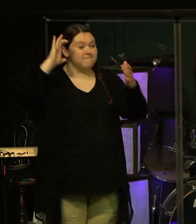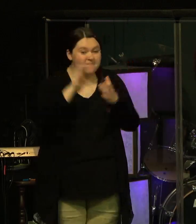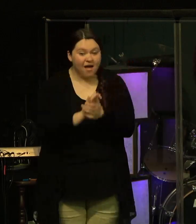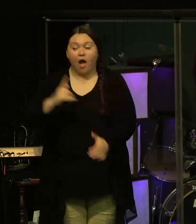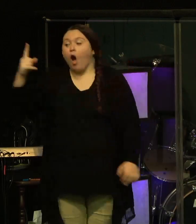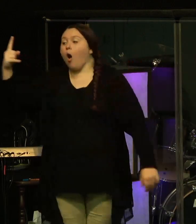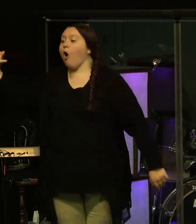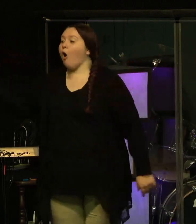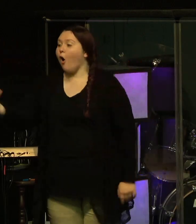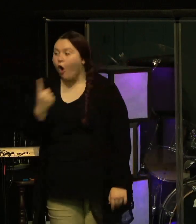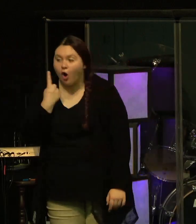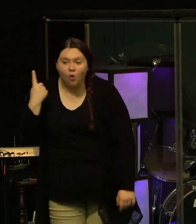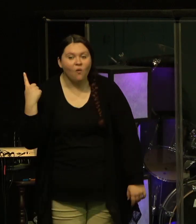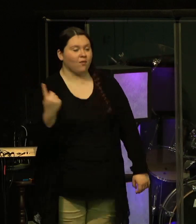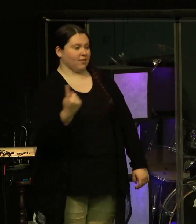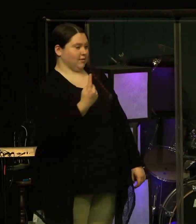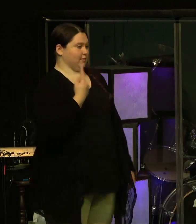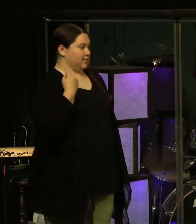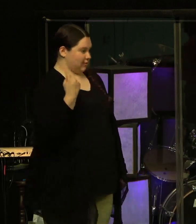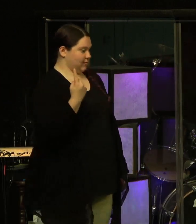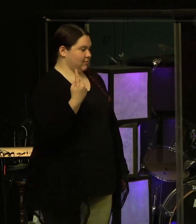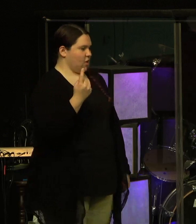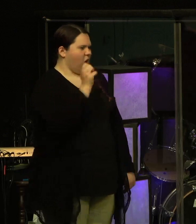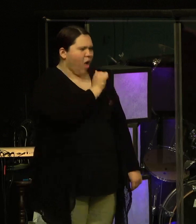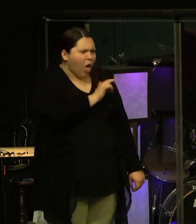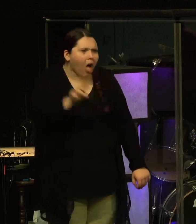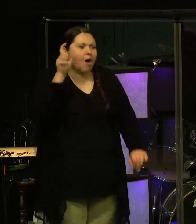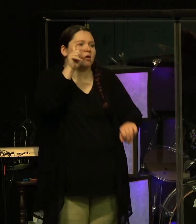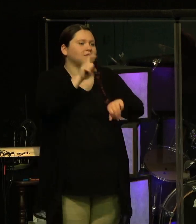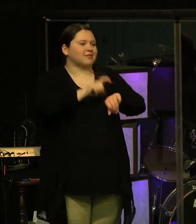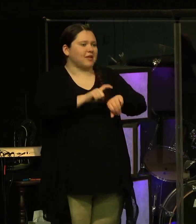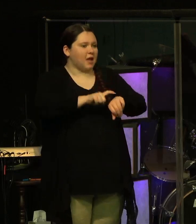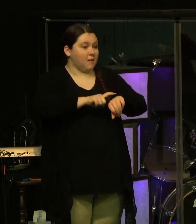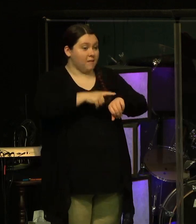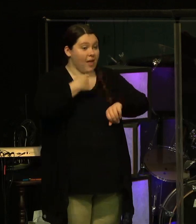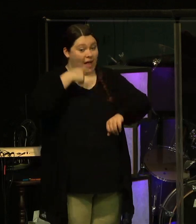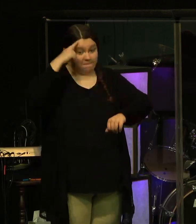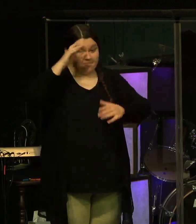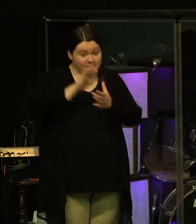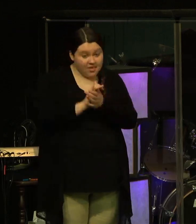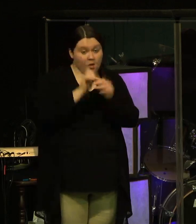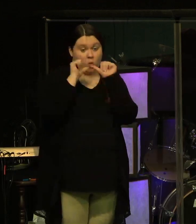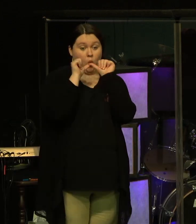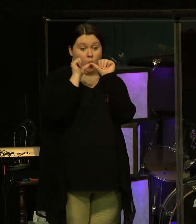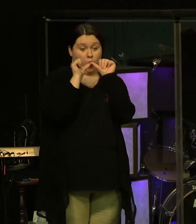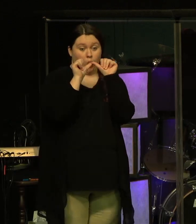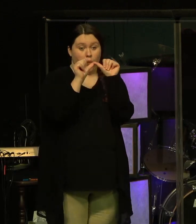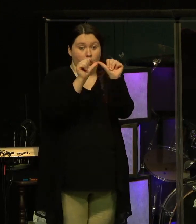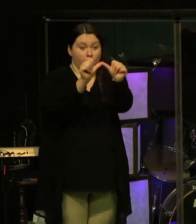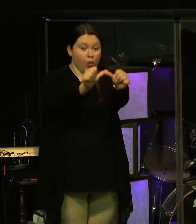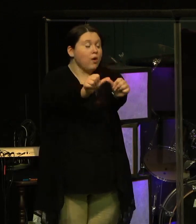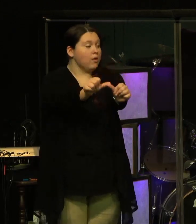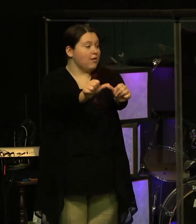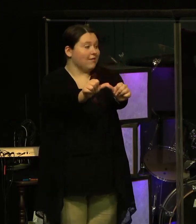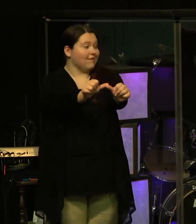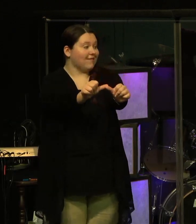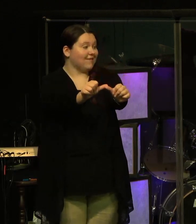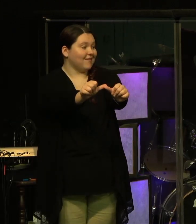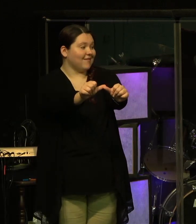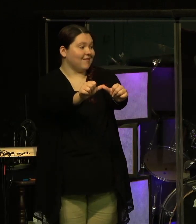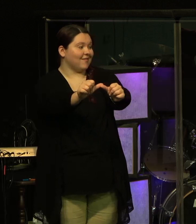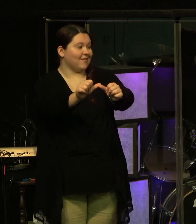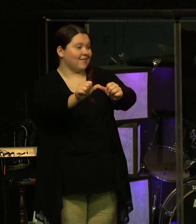the time. And when I'm believing that constantly, there's no room